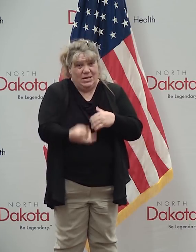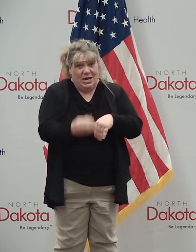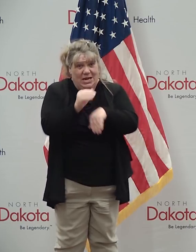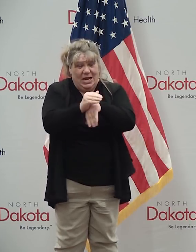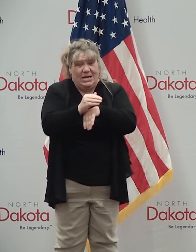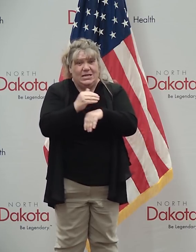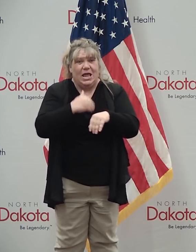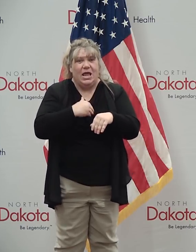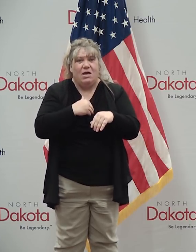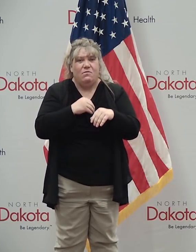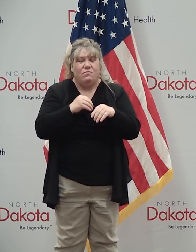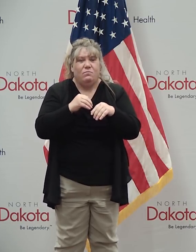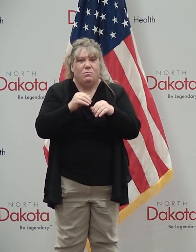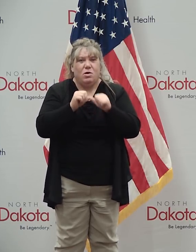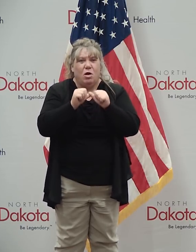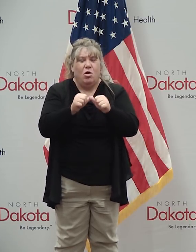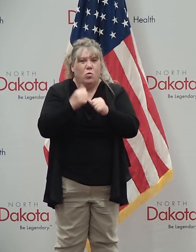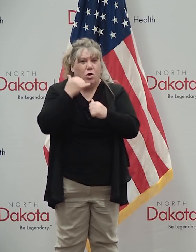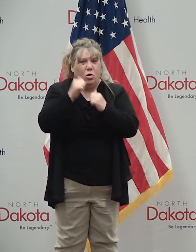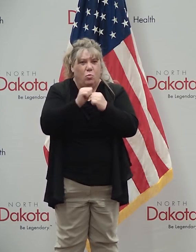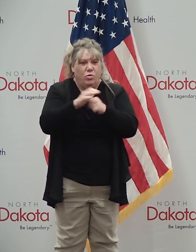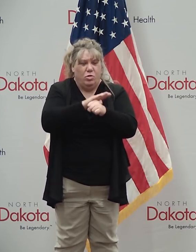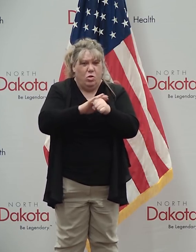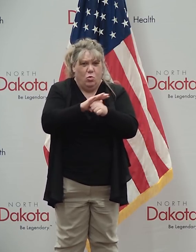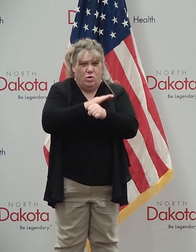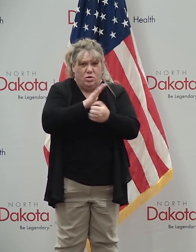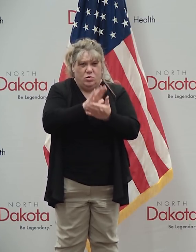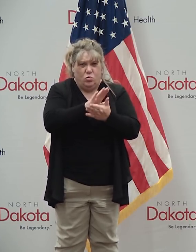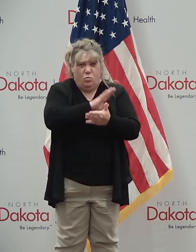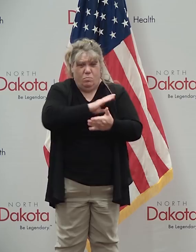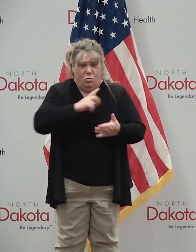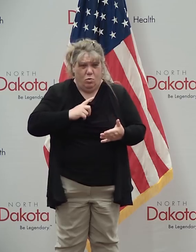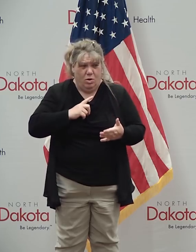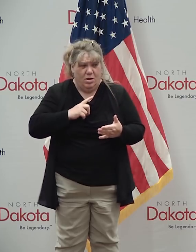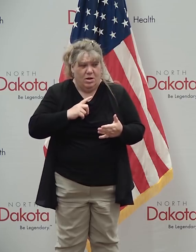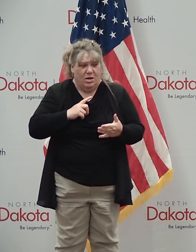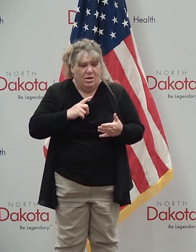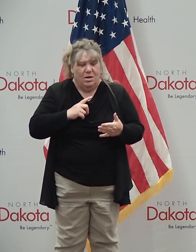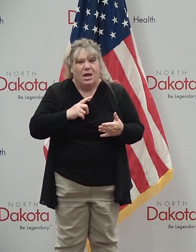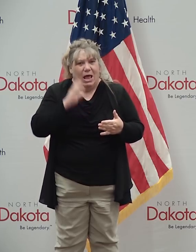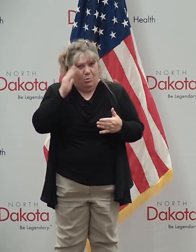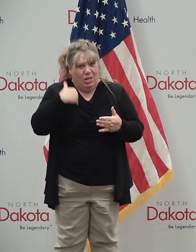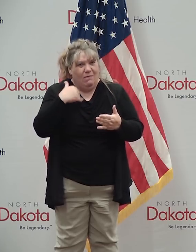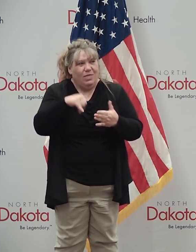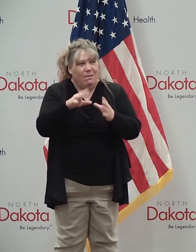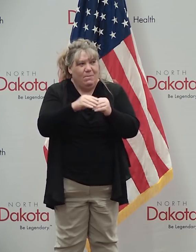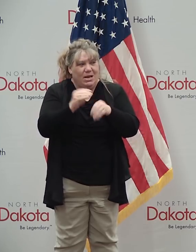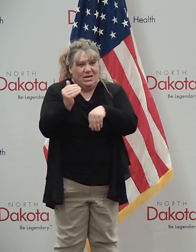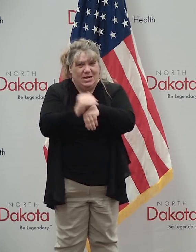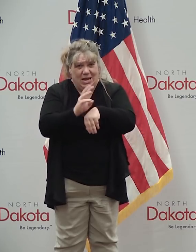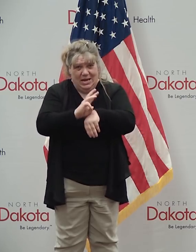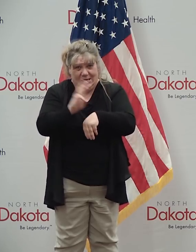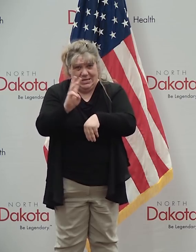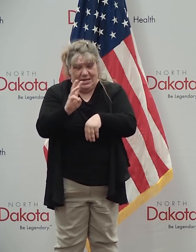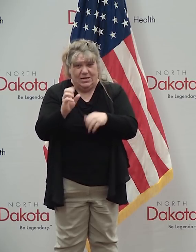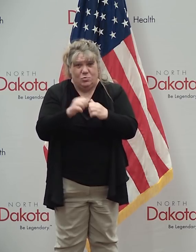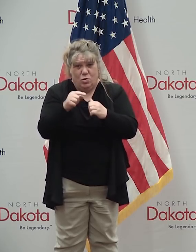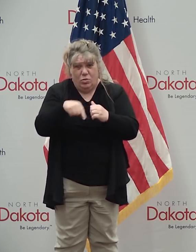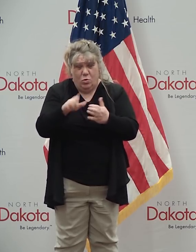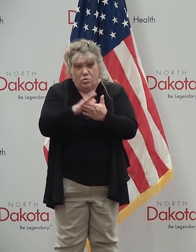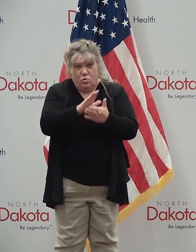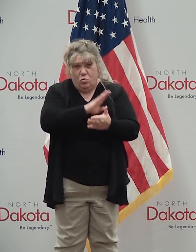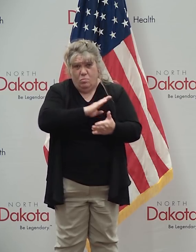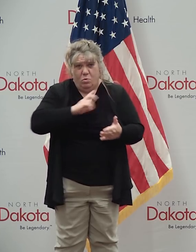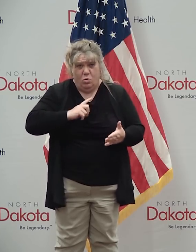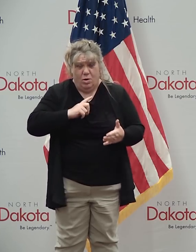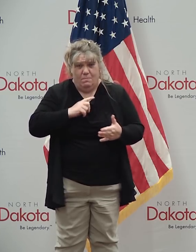evening with our locally elected school board members since the COVID event has started. And so I'll have that tonight at 6 p.m. with those school board members